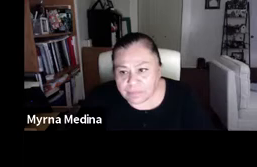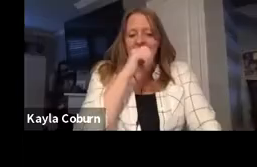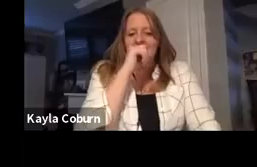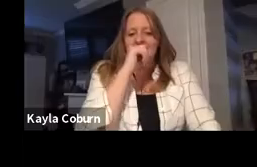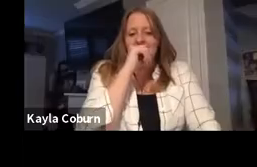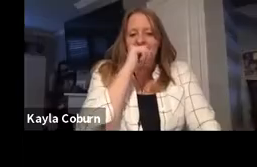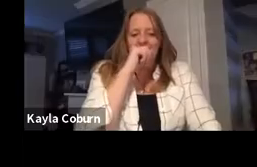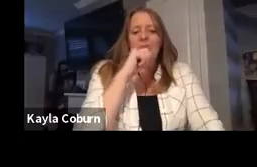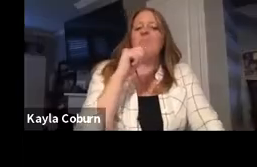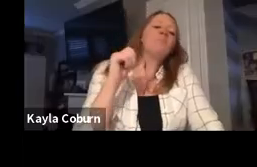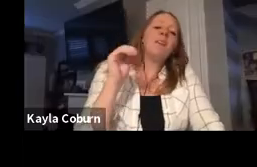So this student